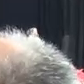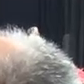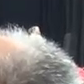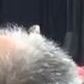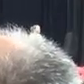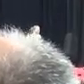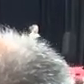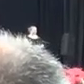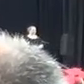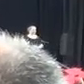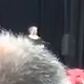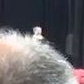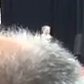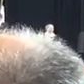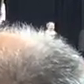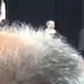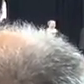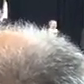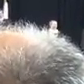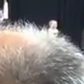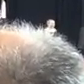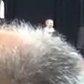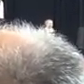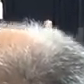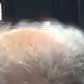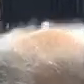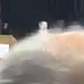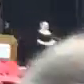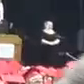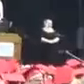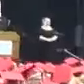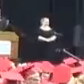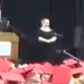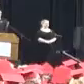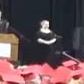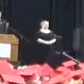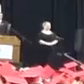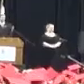I dare you to say City High. Hello! Good morning.